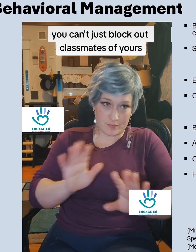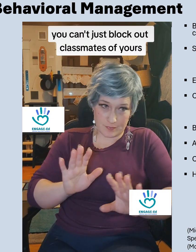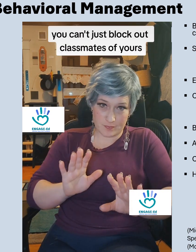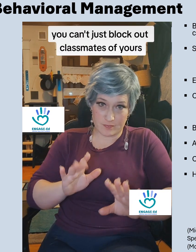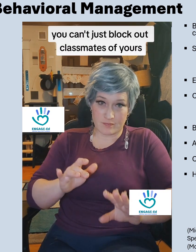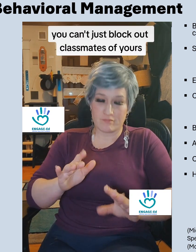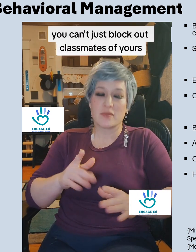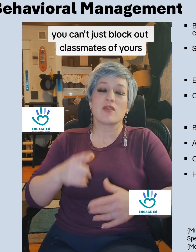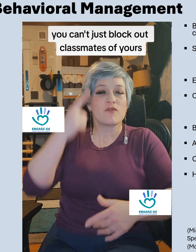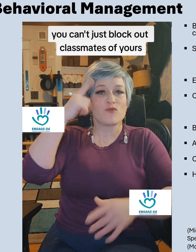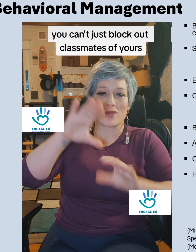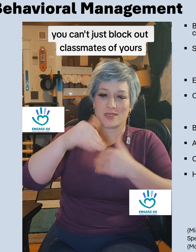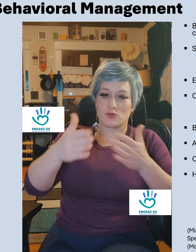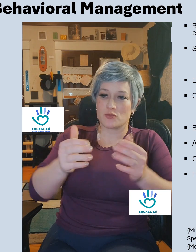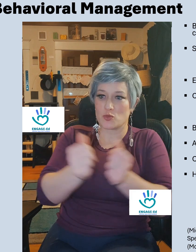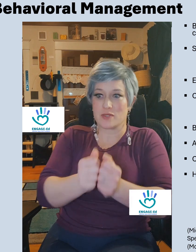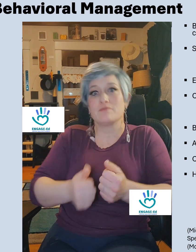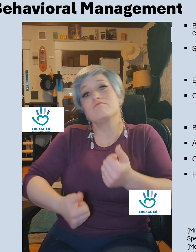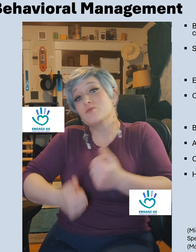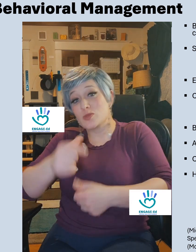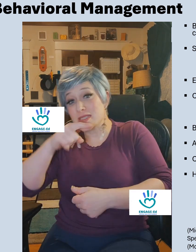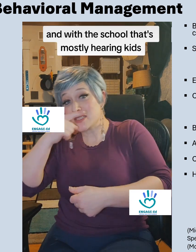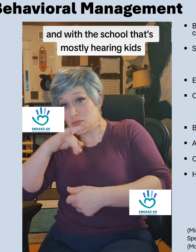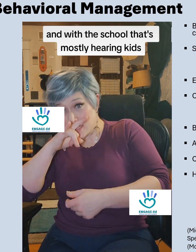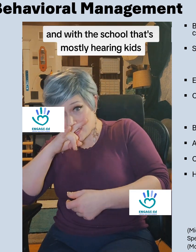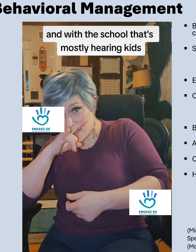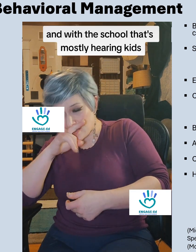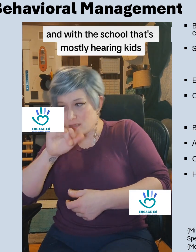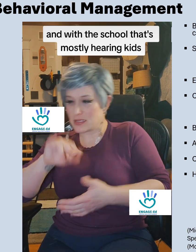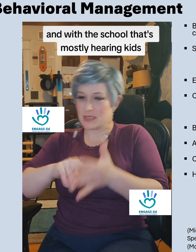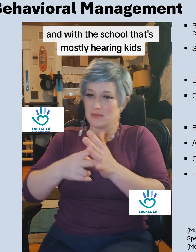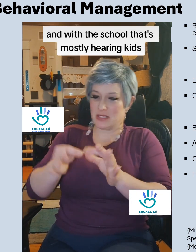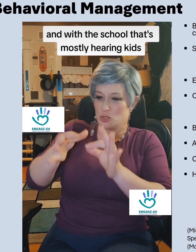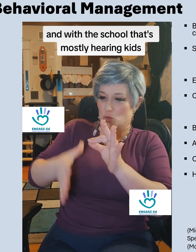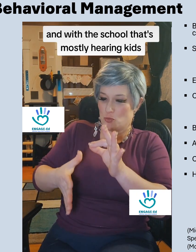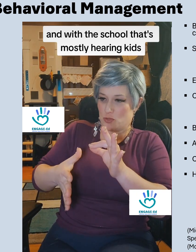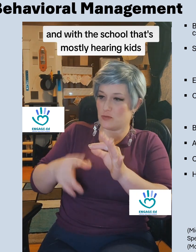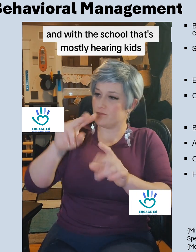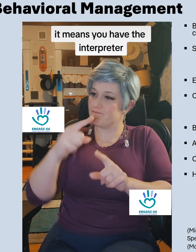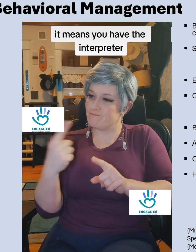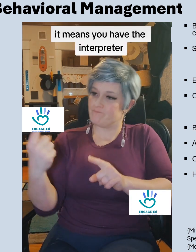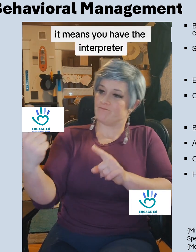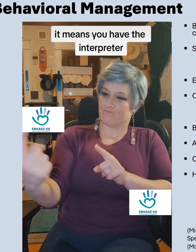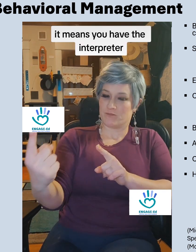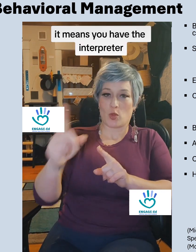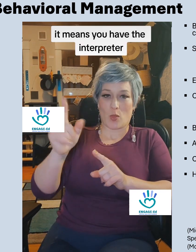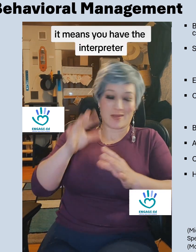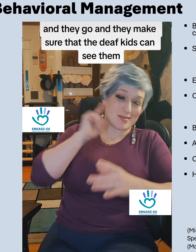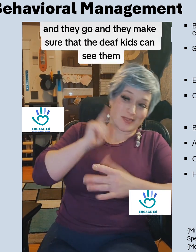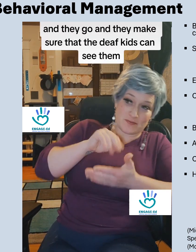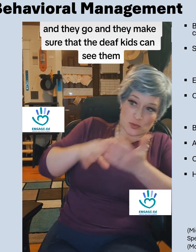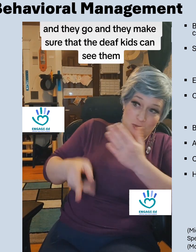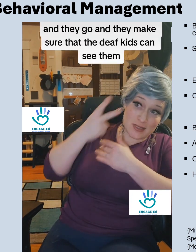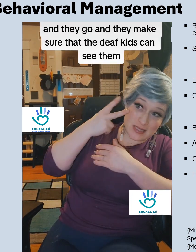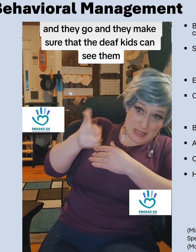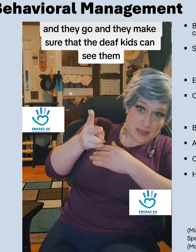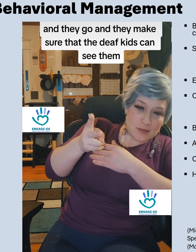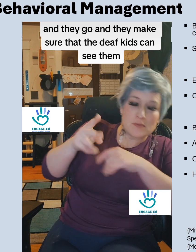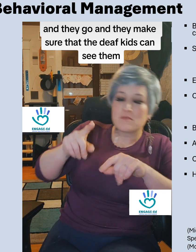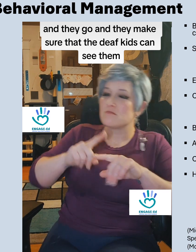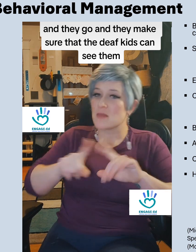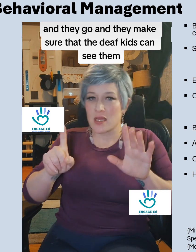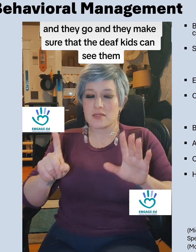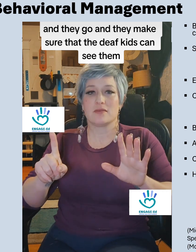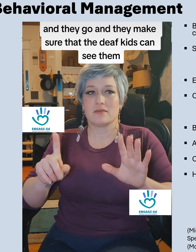out classmates of yours. And with a school that's mostly hearing kids, it means you have the interpreter and they go and they make